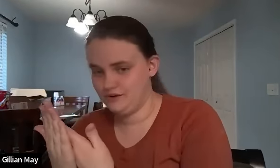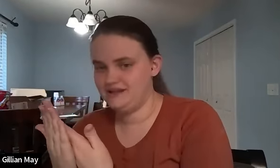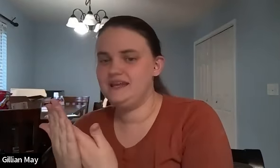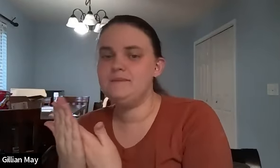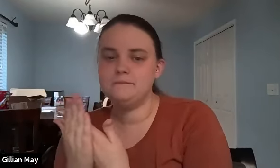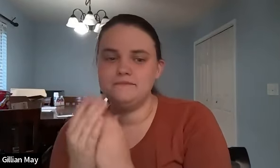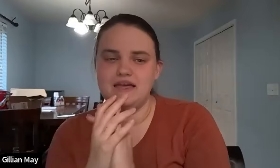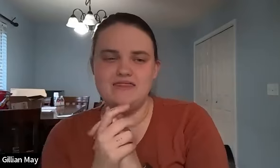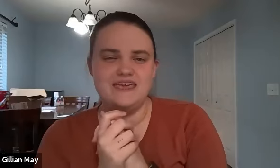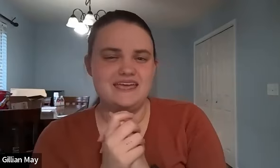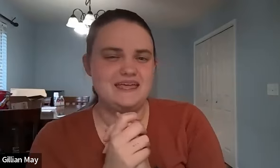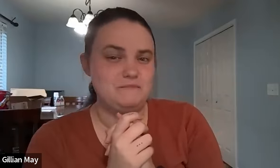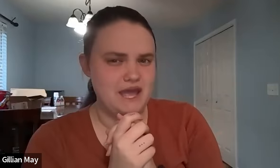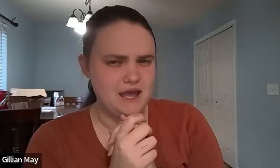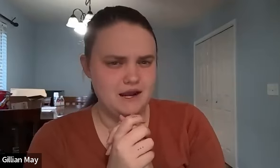Good. Yep. And then bad.